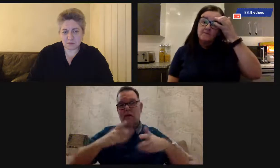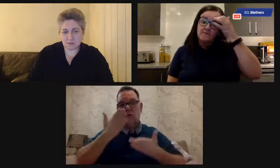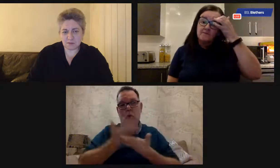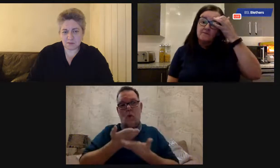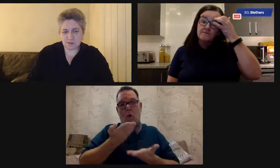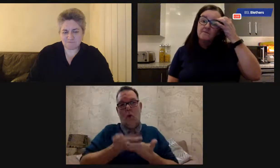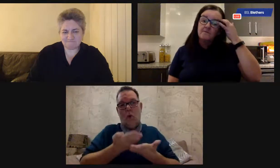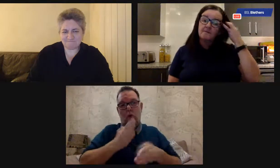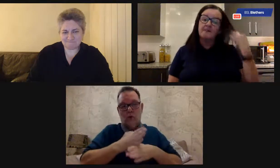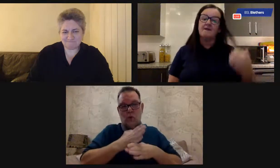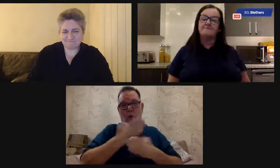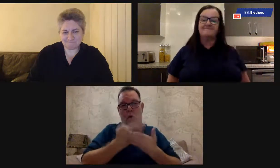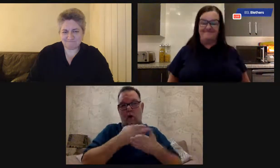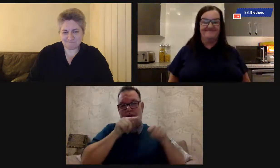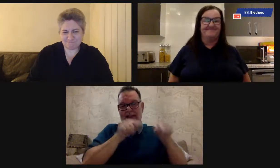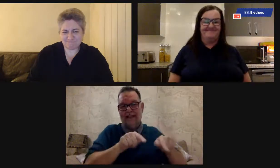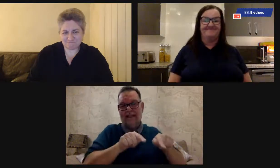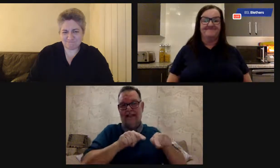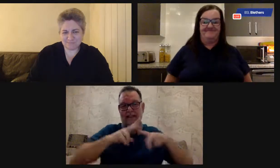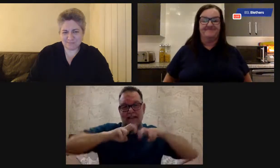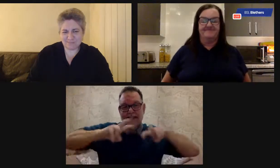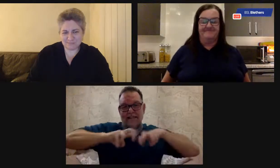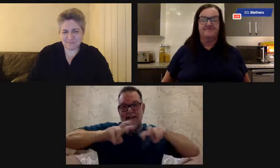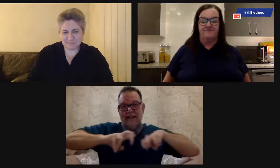they can actually decide if they can attend or not.